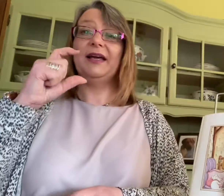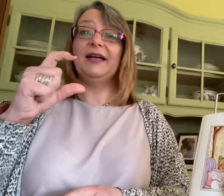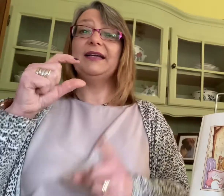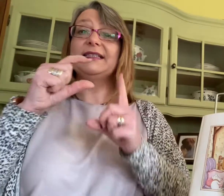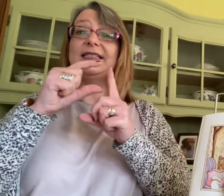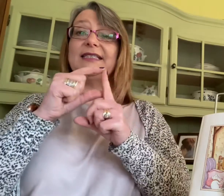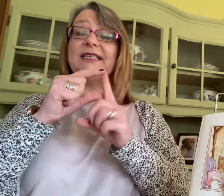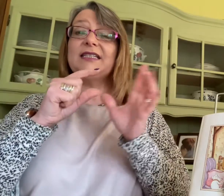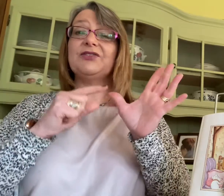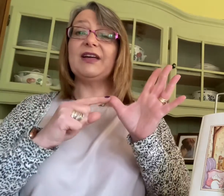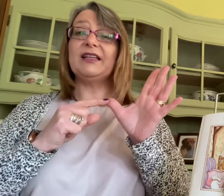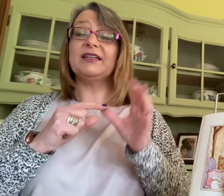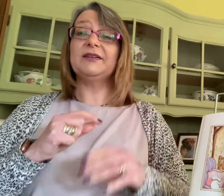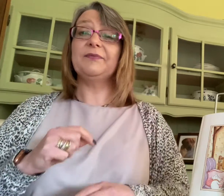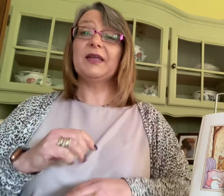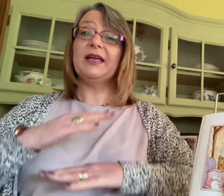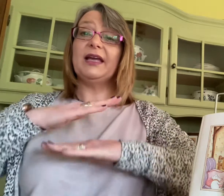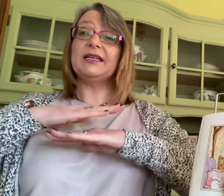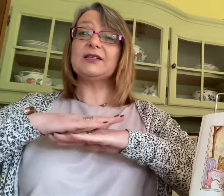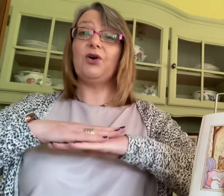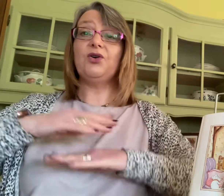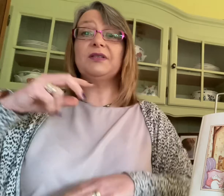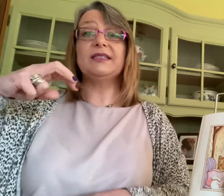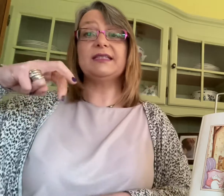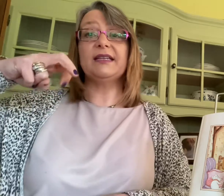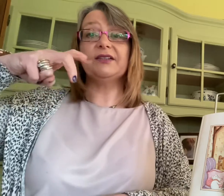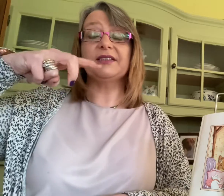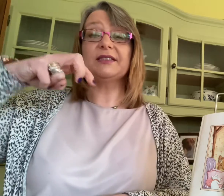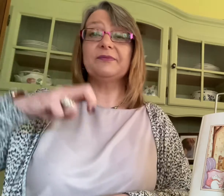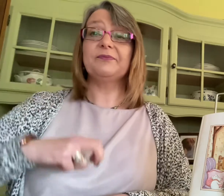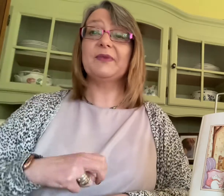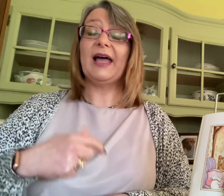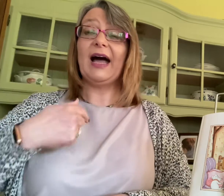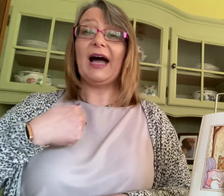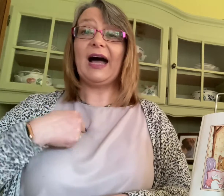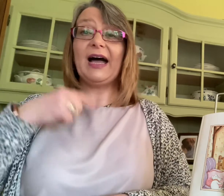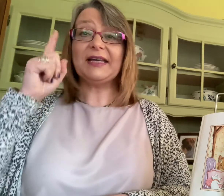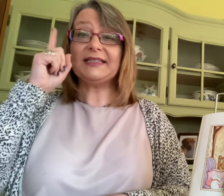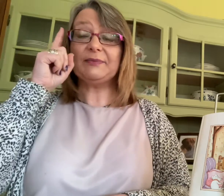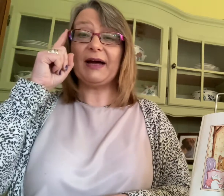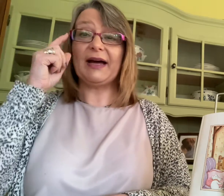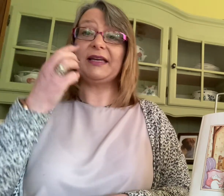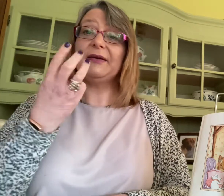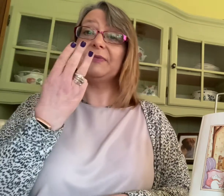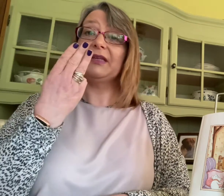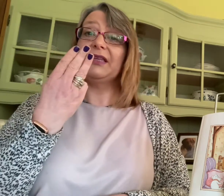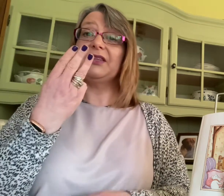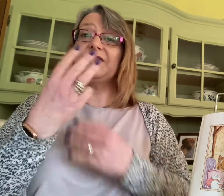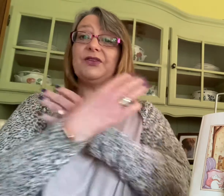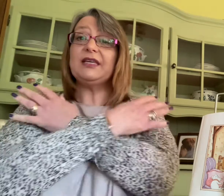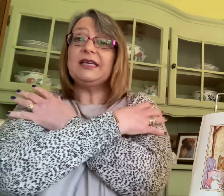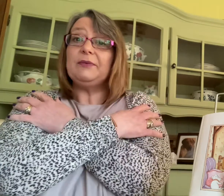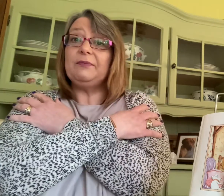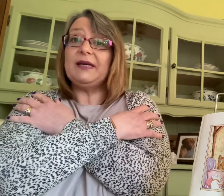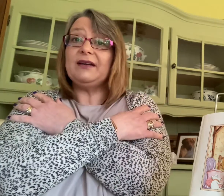Cinderella is on the stairs. I spy the three bears.